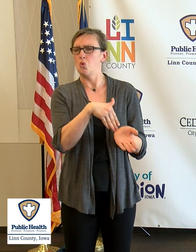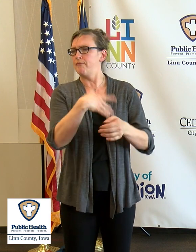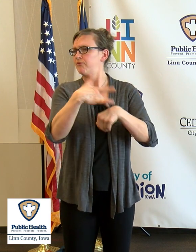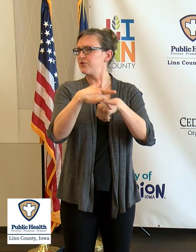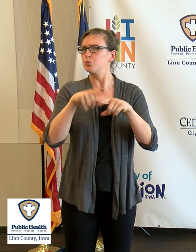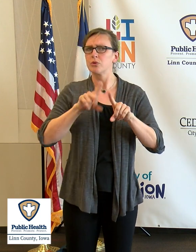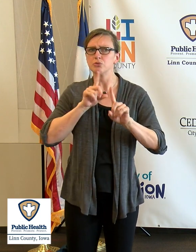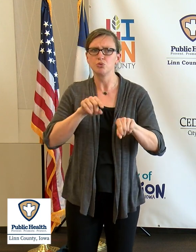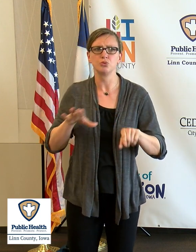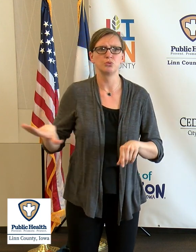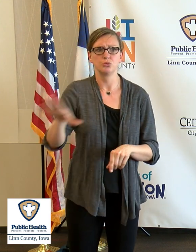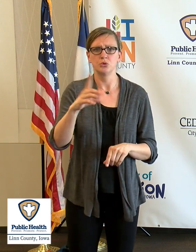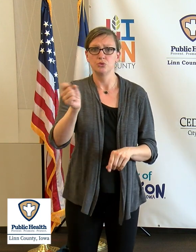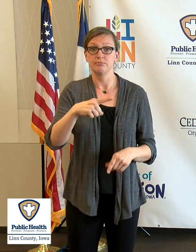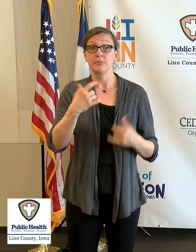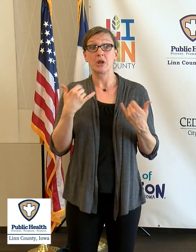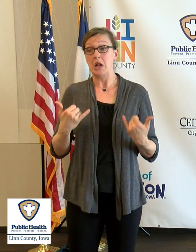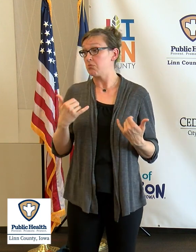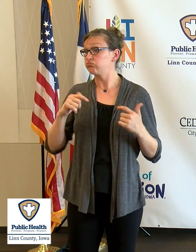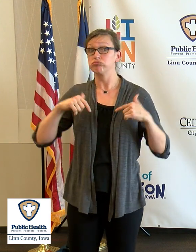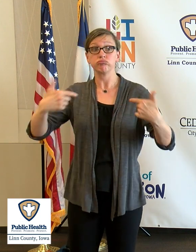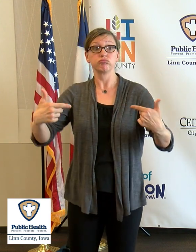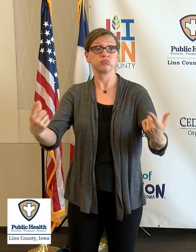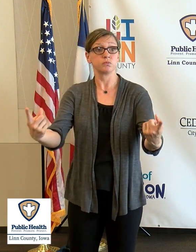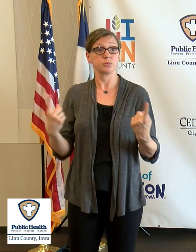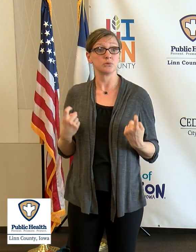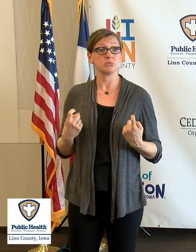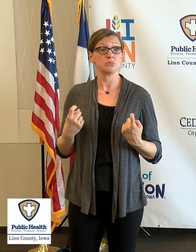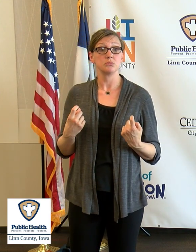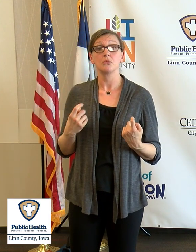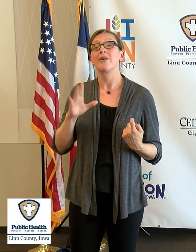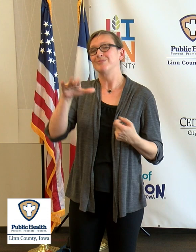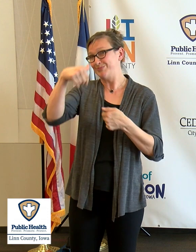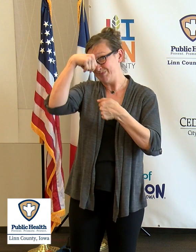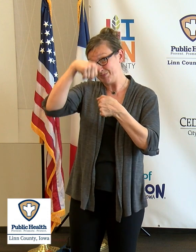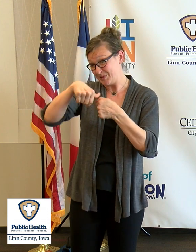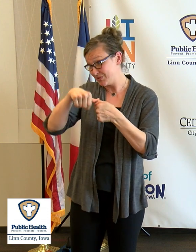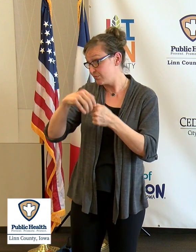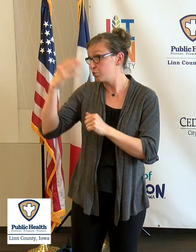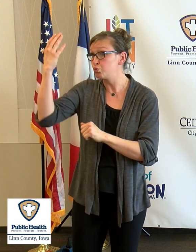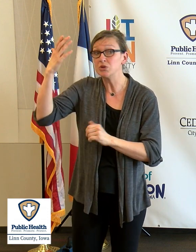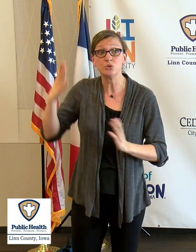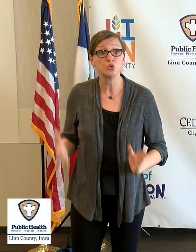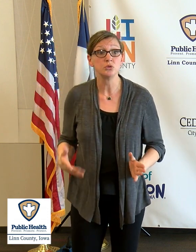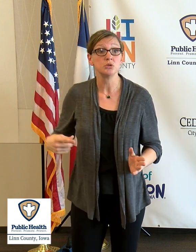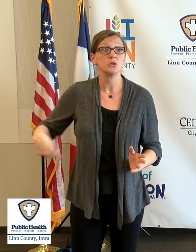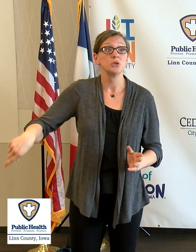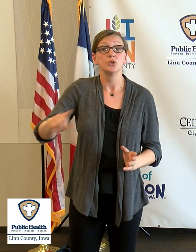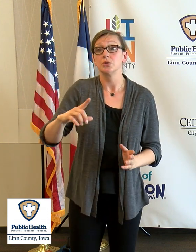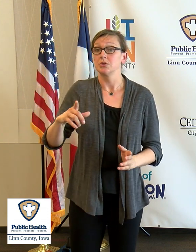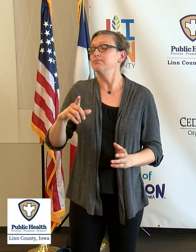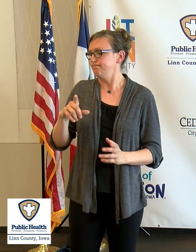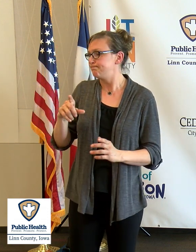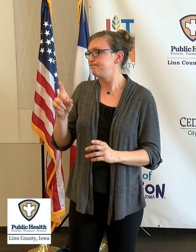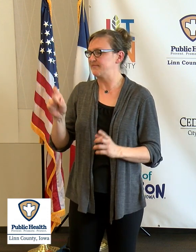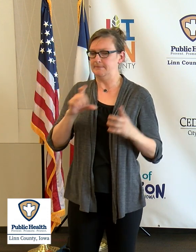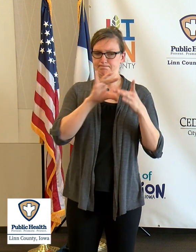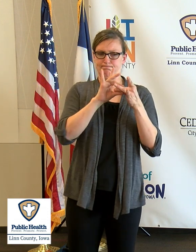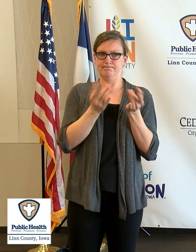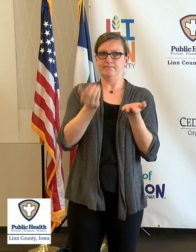into the queue. And as a reminder to our speakers, please repeat the question before